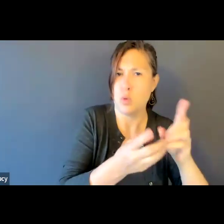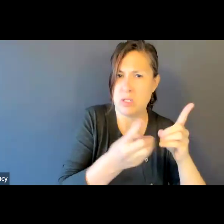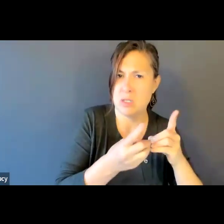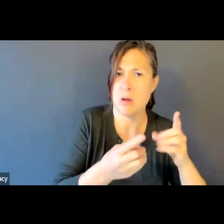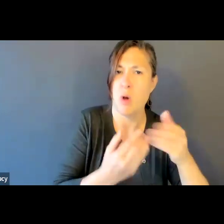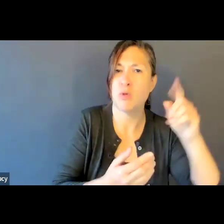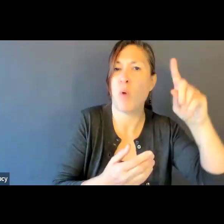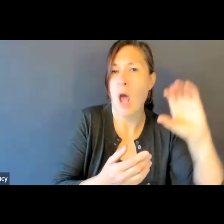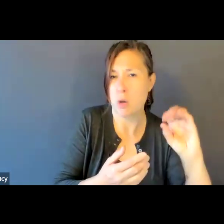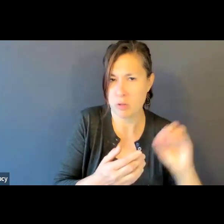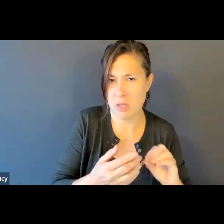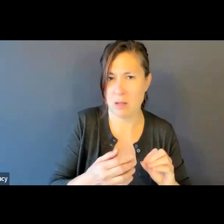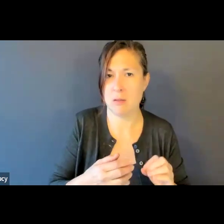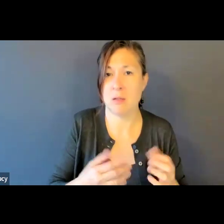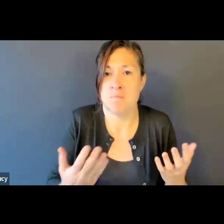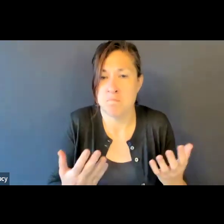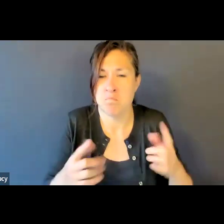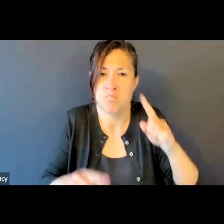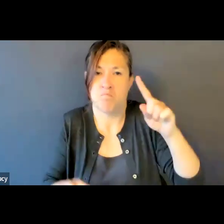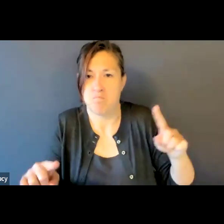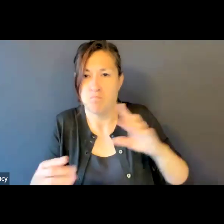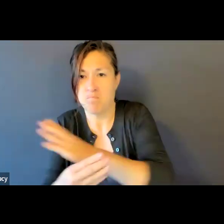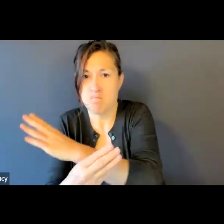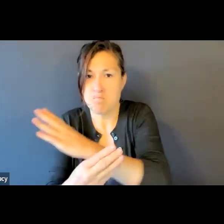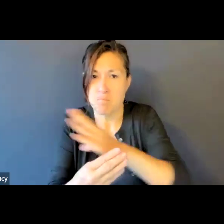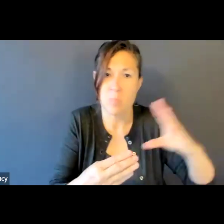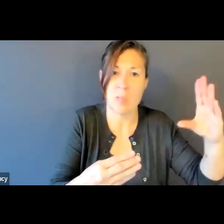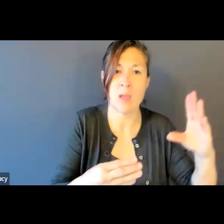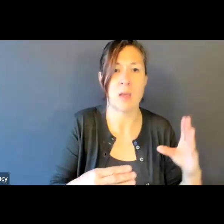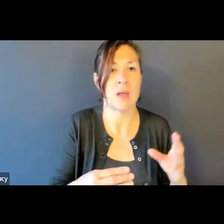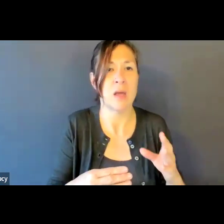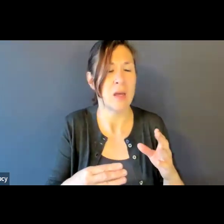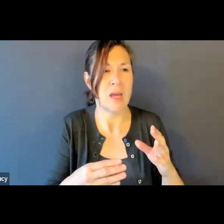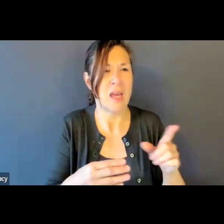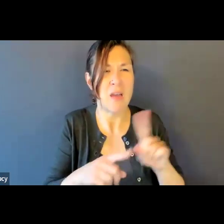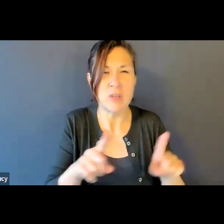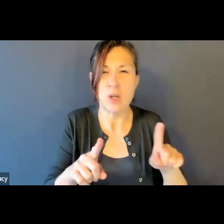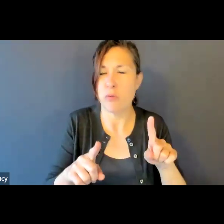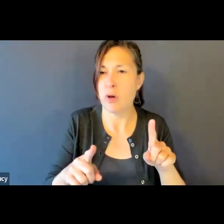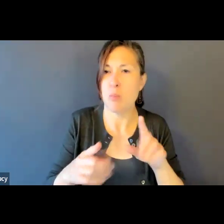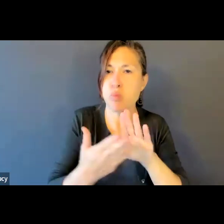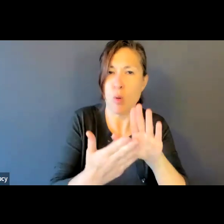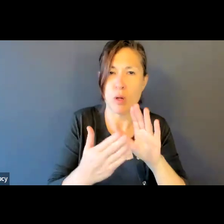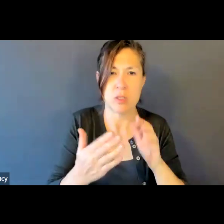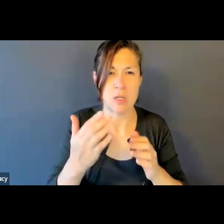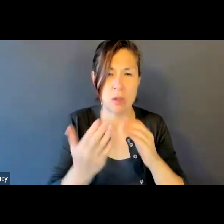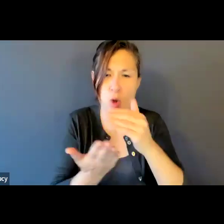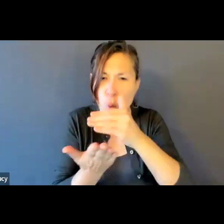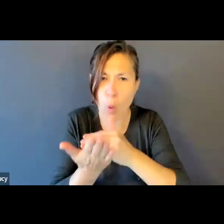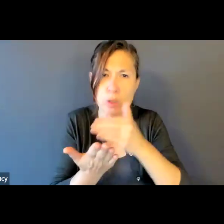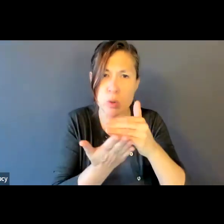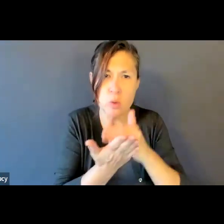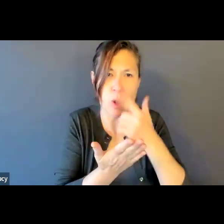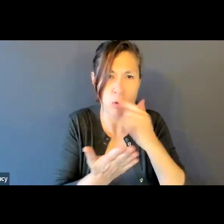the place. Some of it is in the reporting and sort of how courses are reported. So there's a bit of variability there as well. But districts are in very different places in how